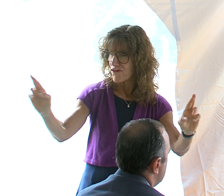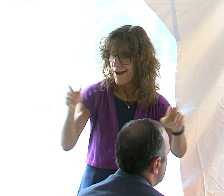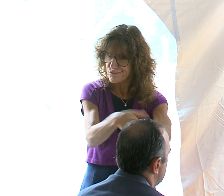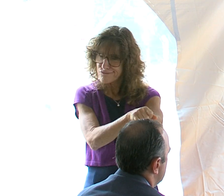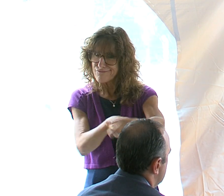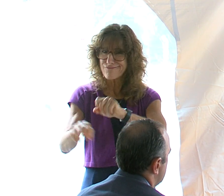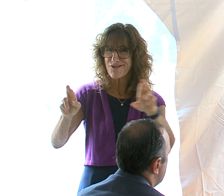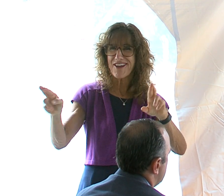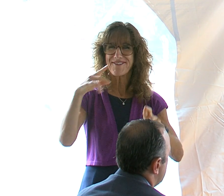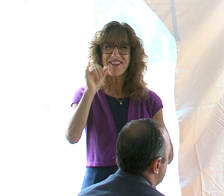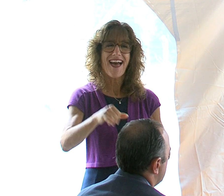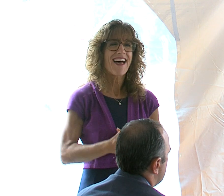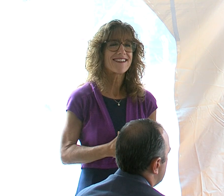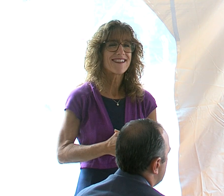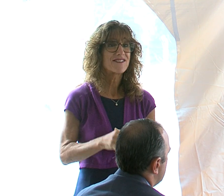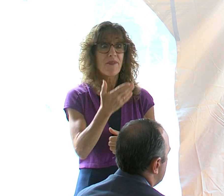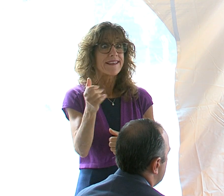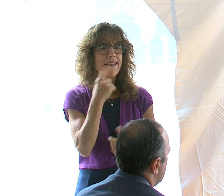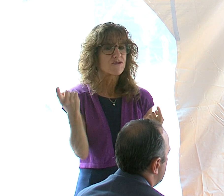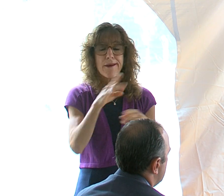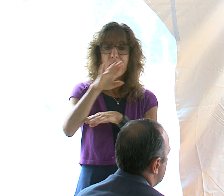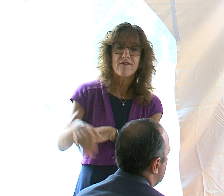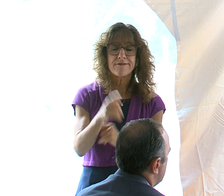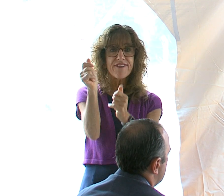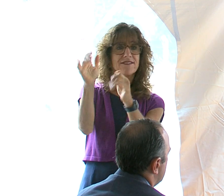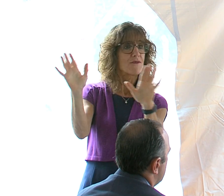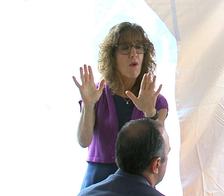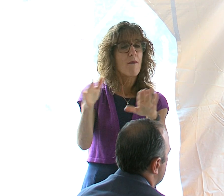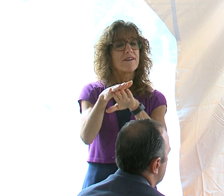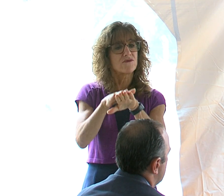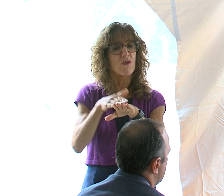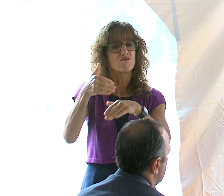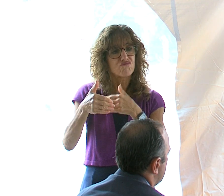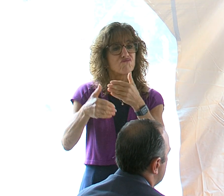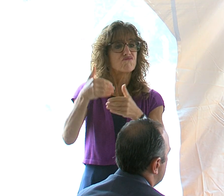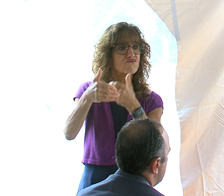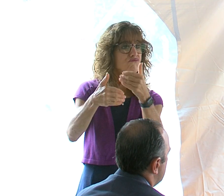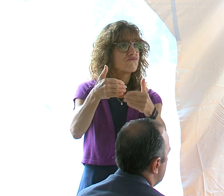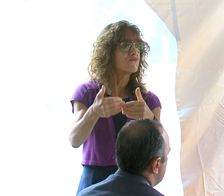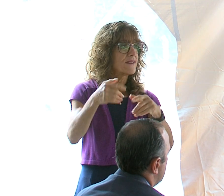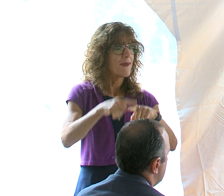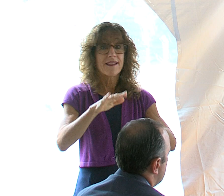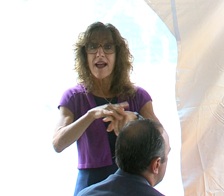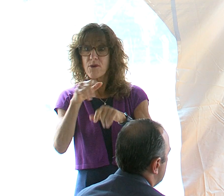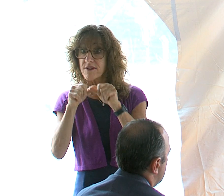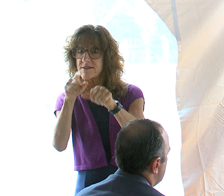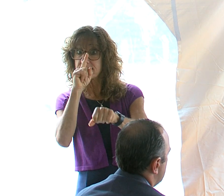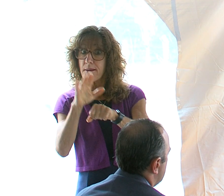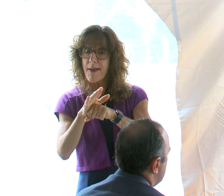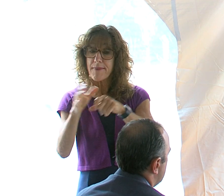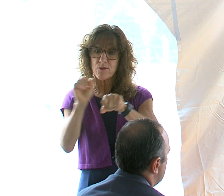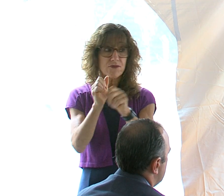So these things don't happen overnight, but really slowly over time, based on our consistent commitment